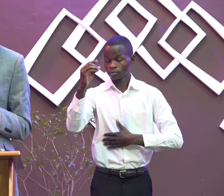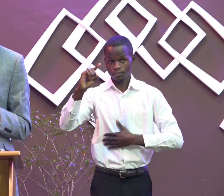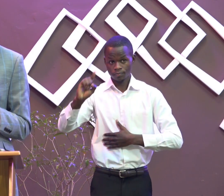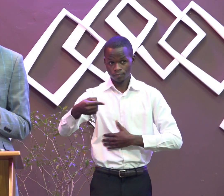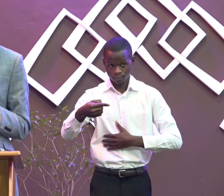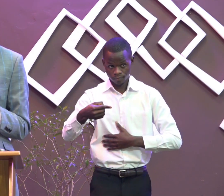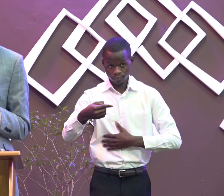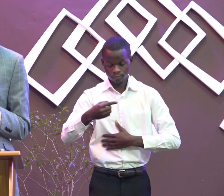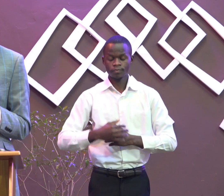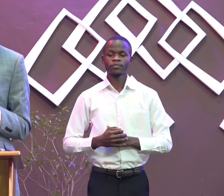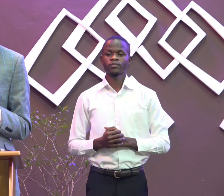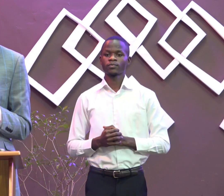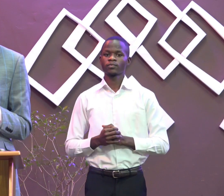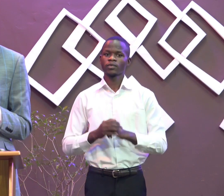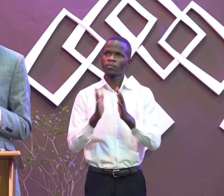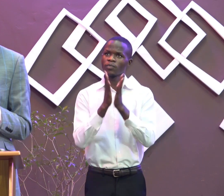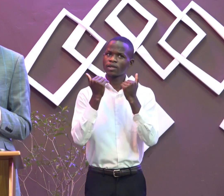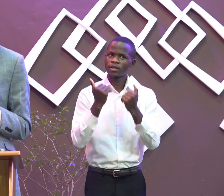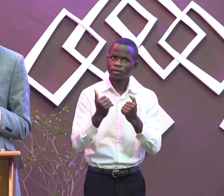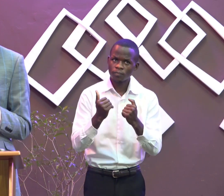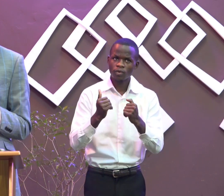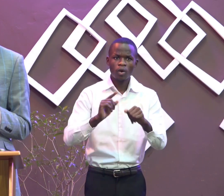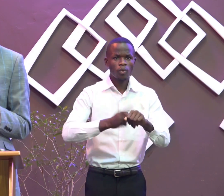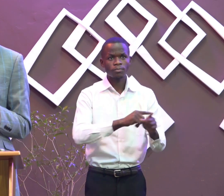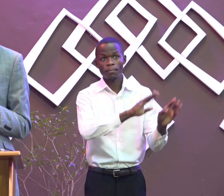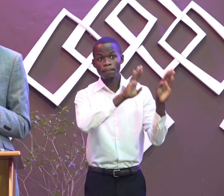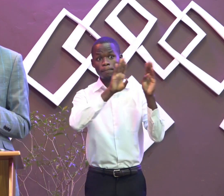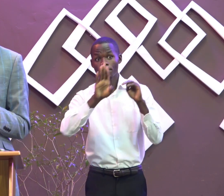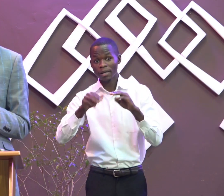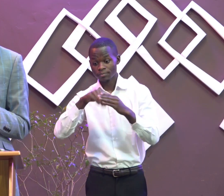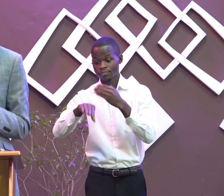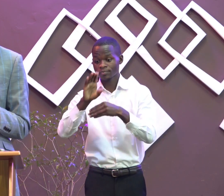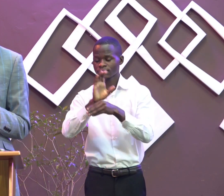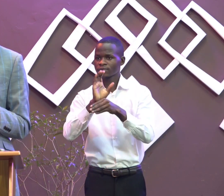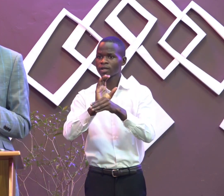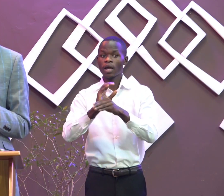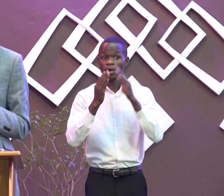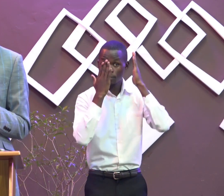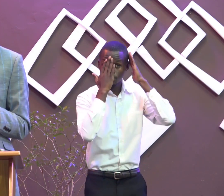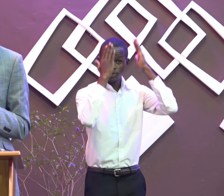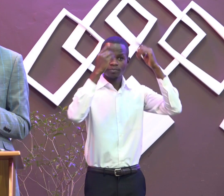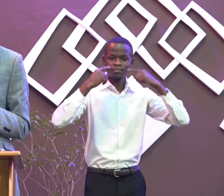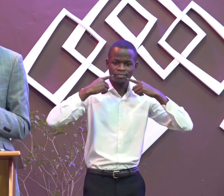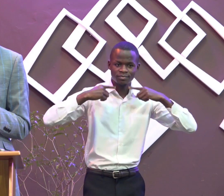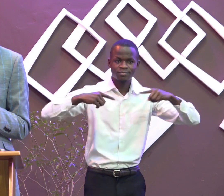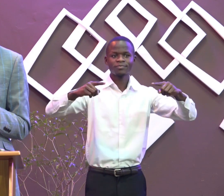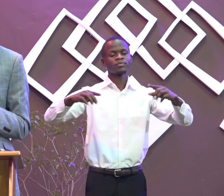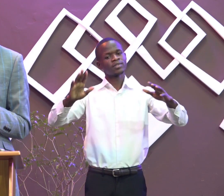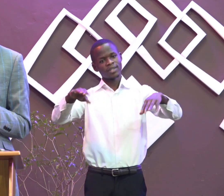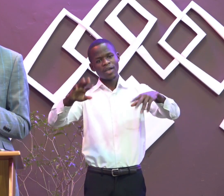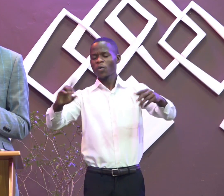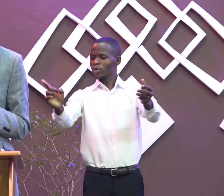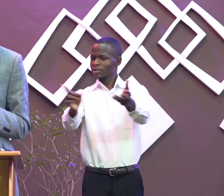place 500,000 shillings. Twakoma mu kanisa bishop nalangira nagamba twafunye ttaka twasasuddeko emitwalo